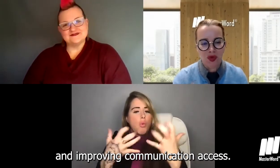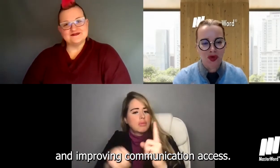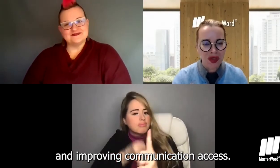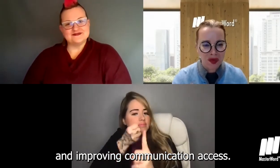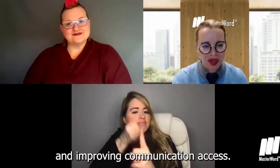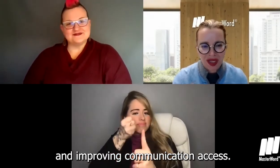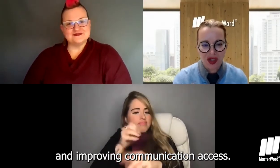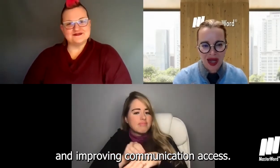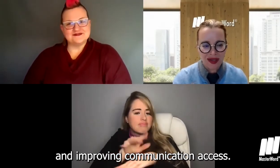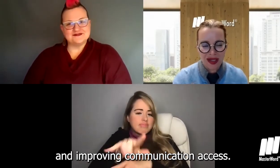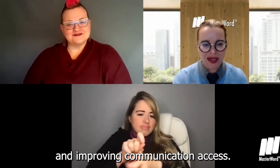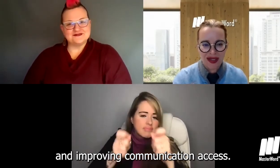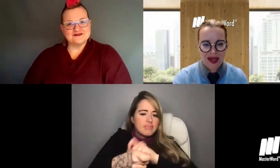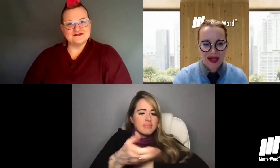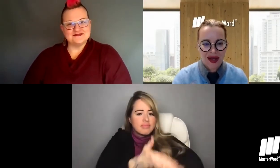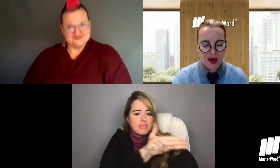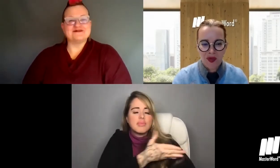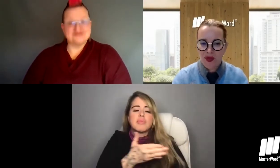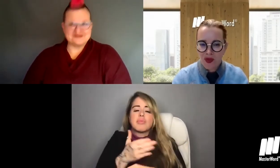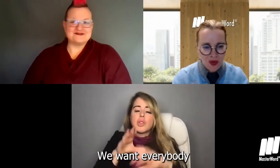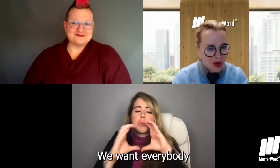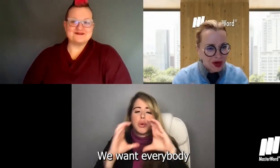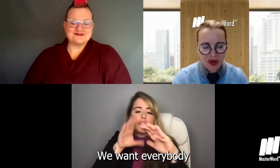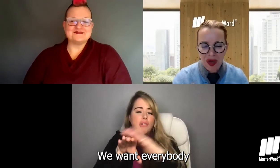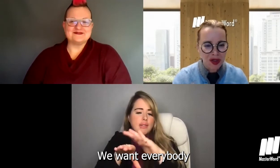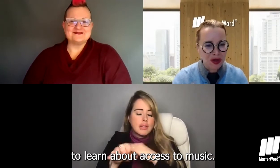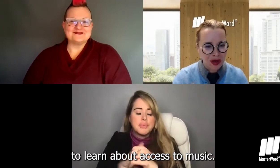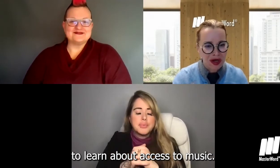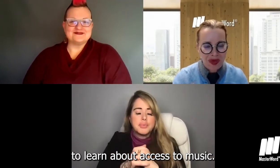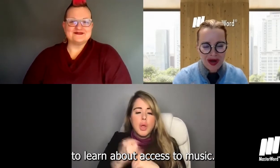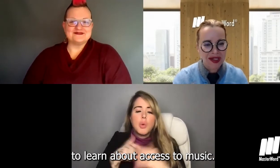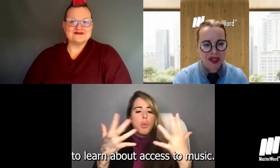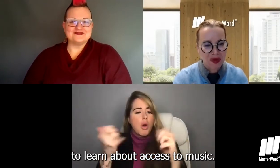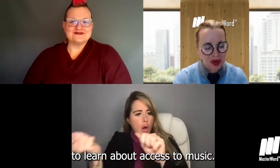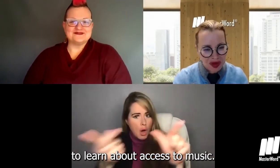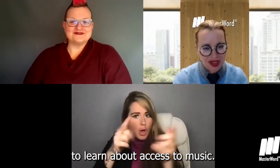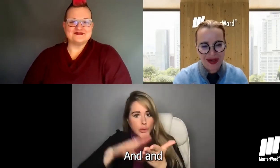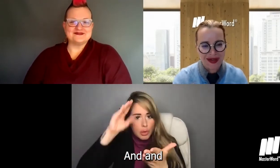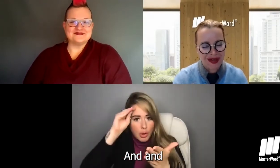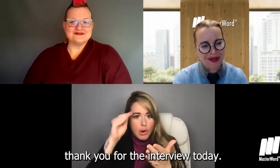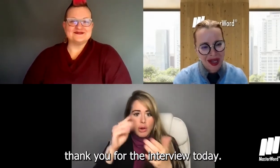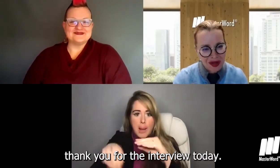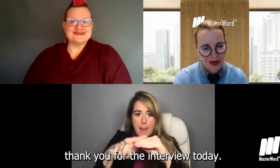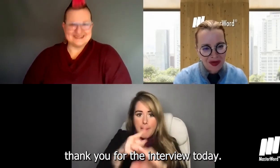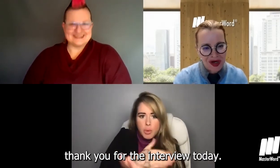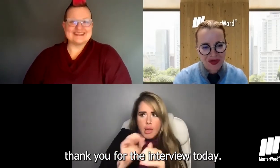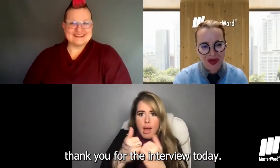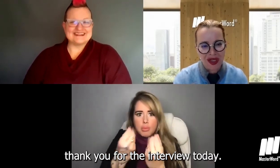improving communication access. Want everybody to learn about access to music and thank you for the